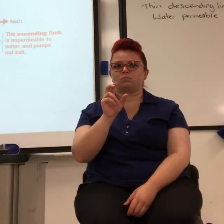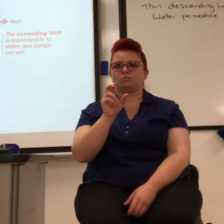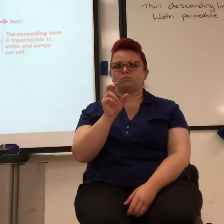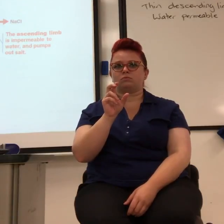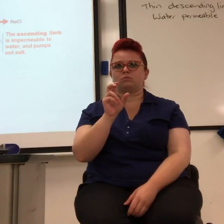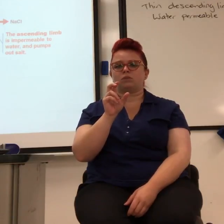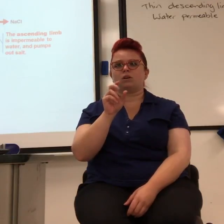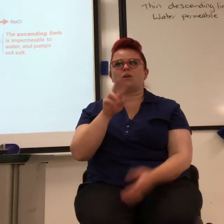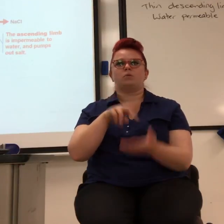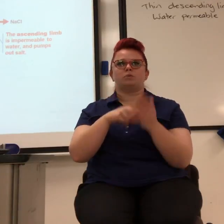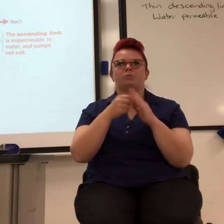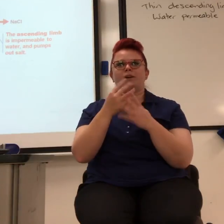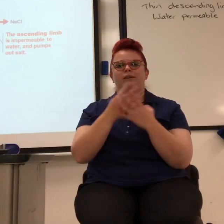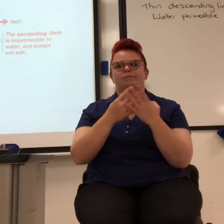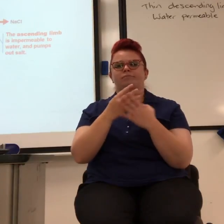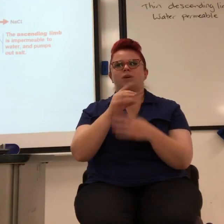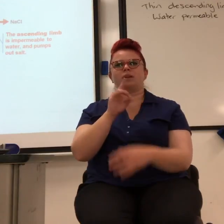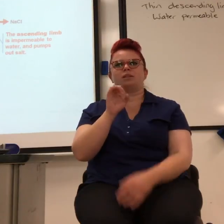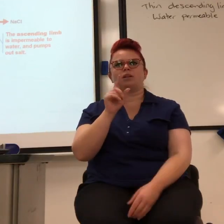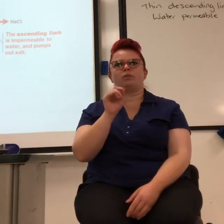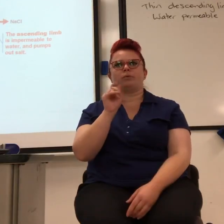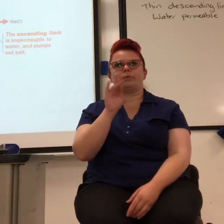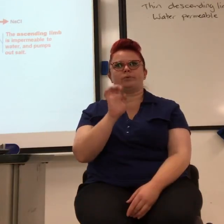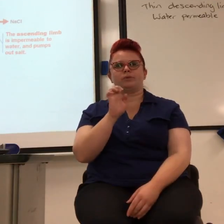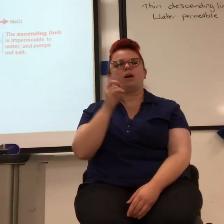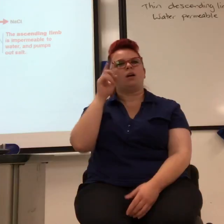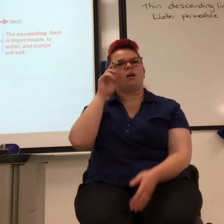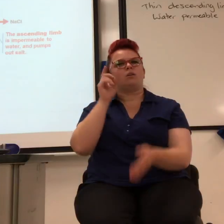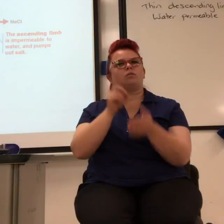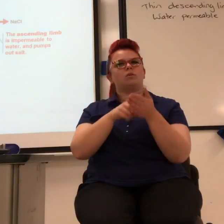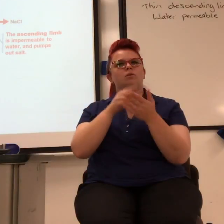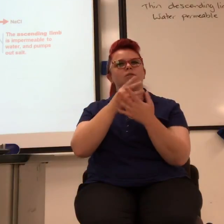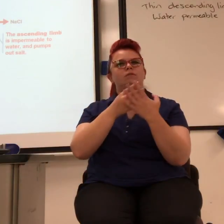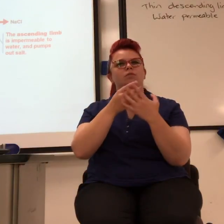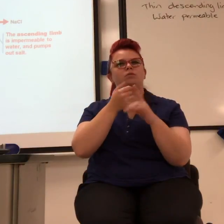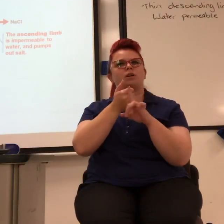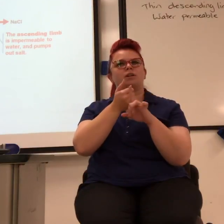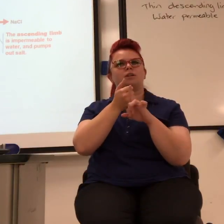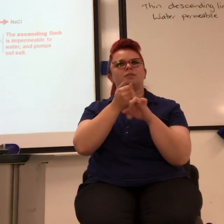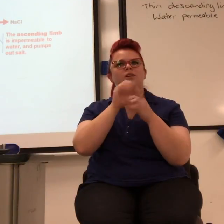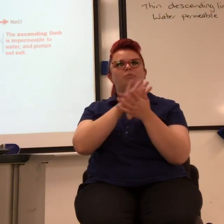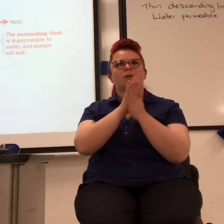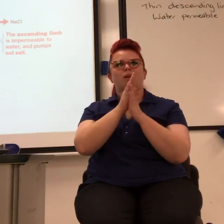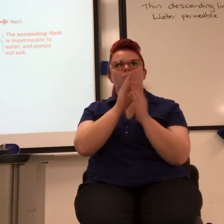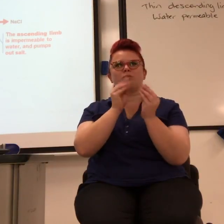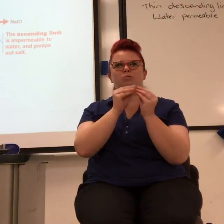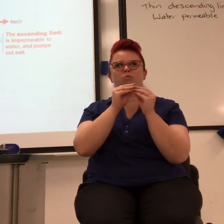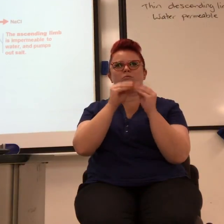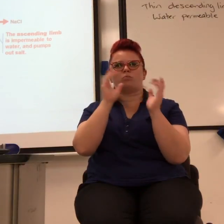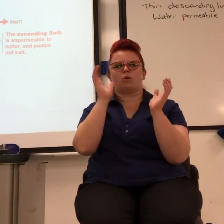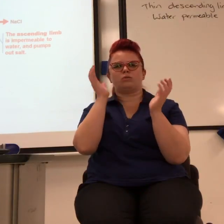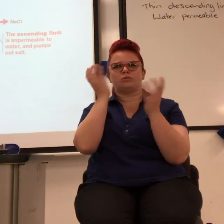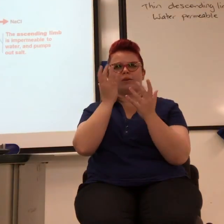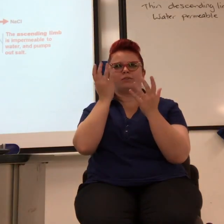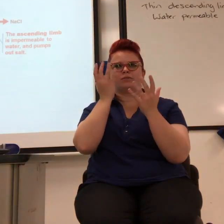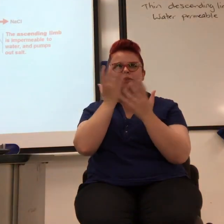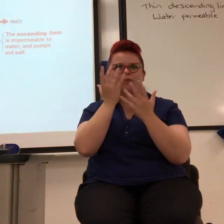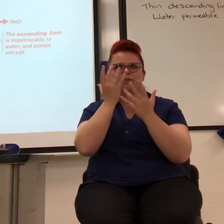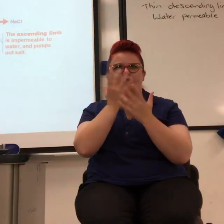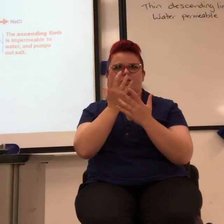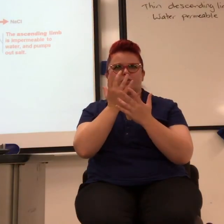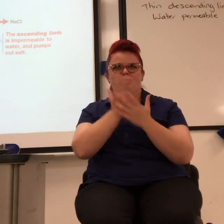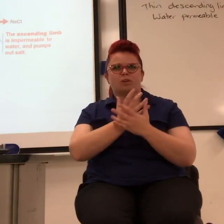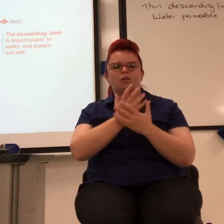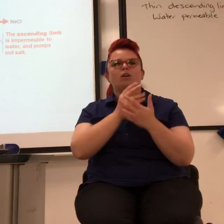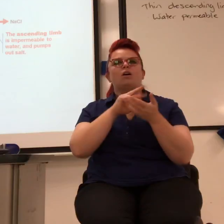It's dilute. And notice how they color the filtrate. It gets darker and darker and darker,